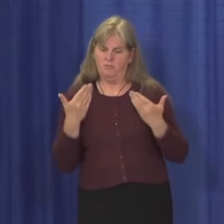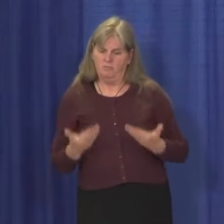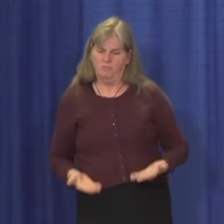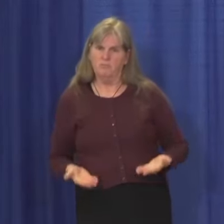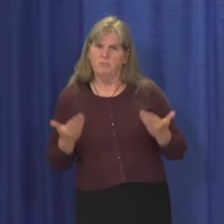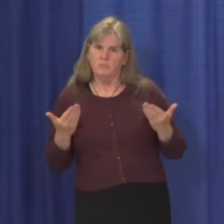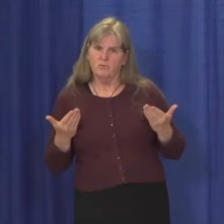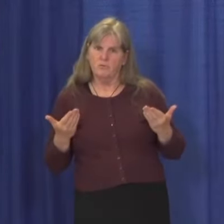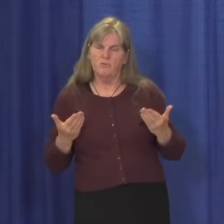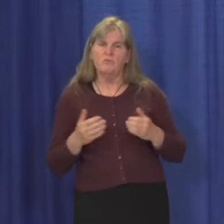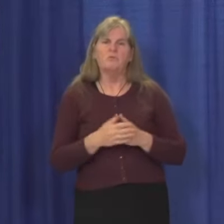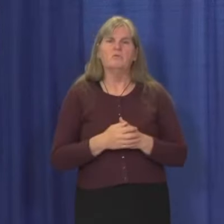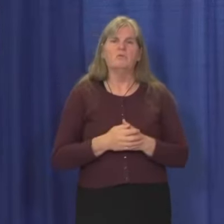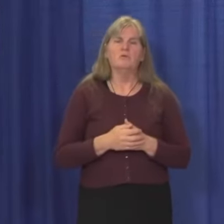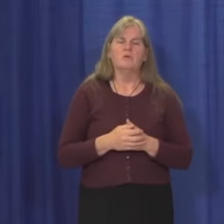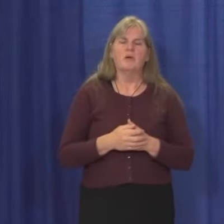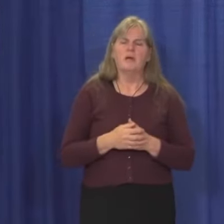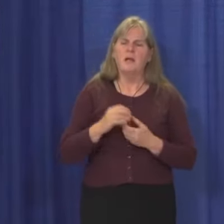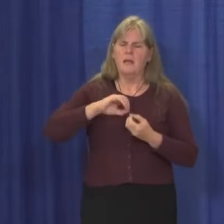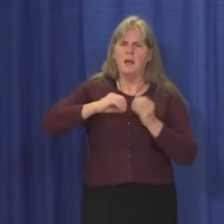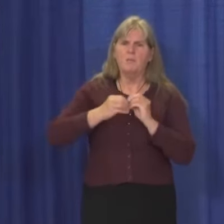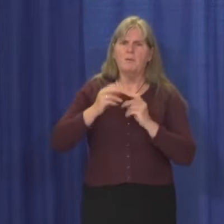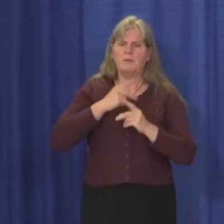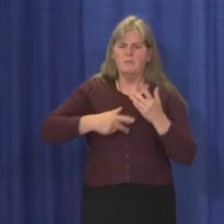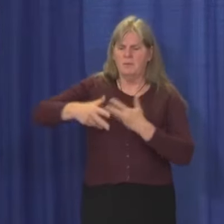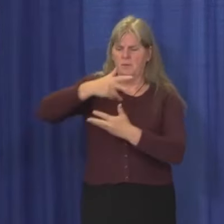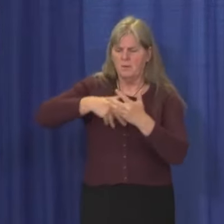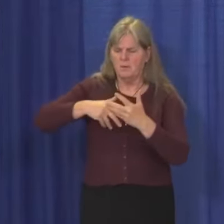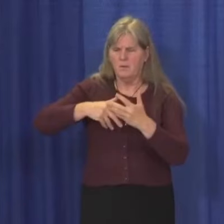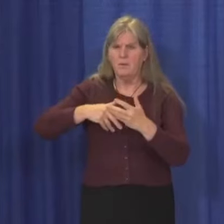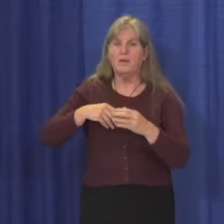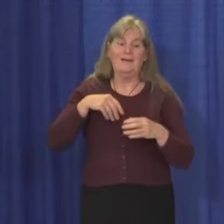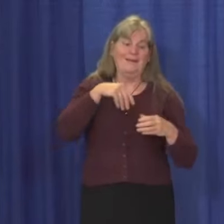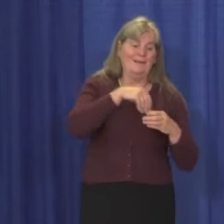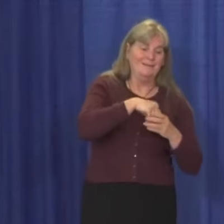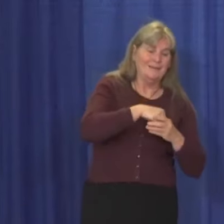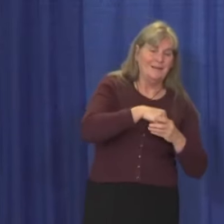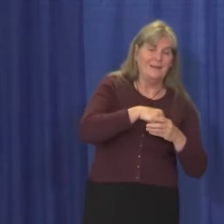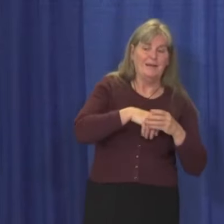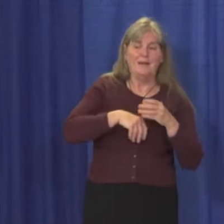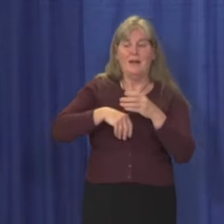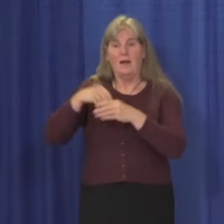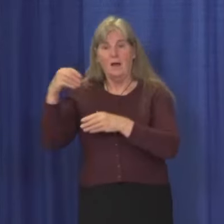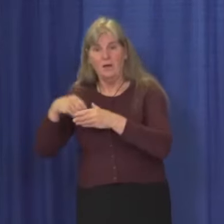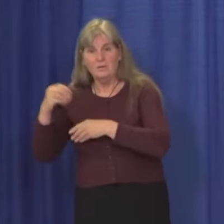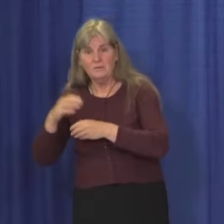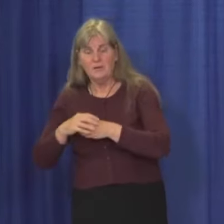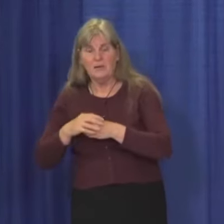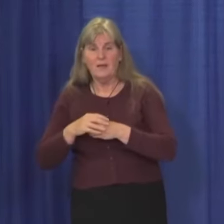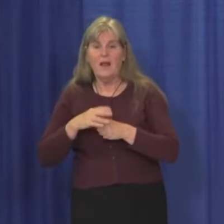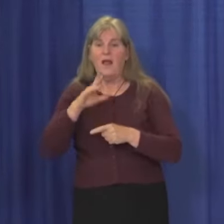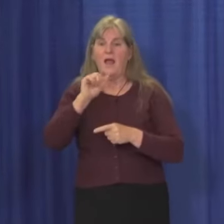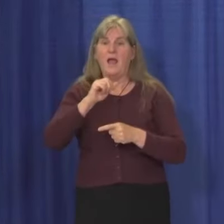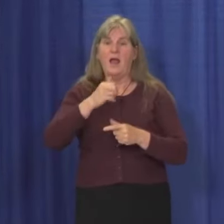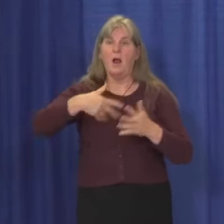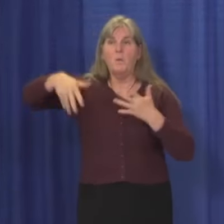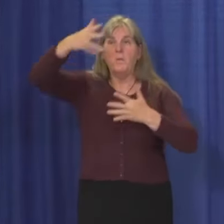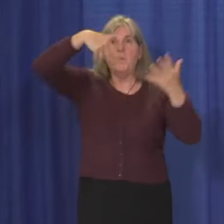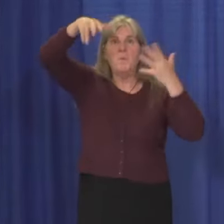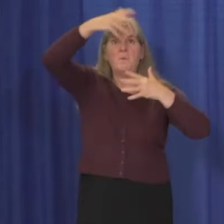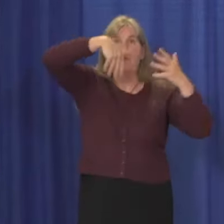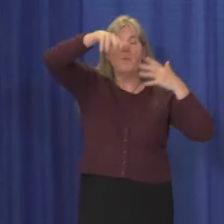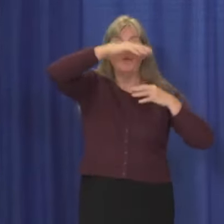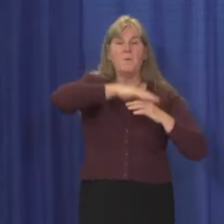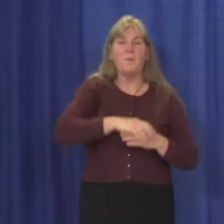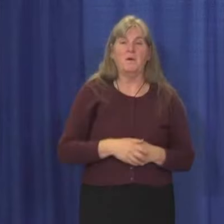medical conditions, size of gatherings, whether inside or outside, how well ventilated, how familiar